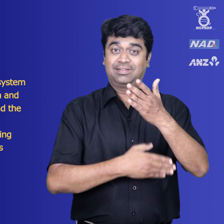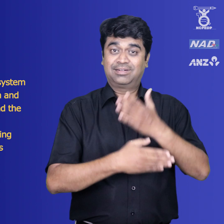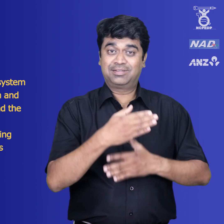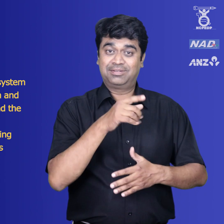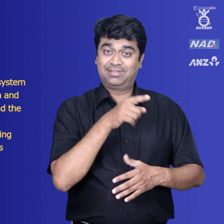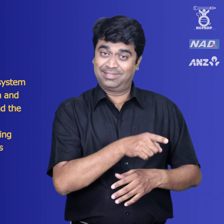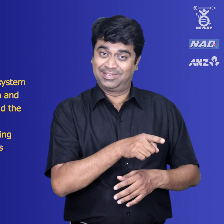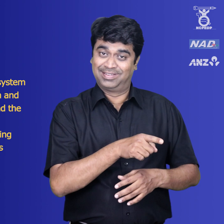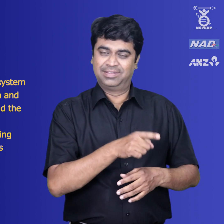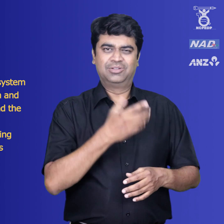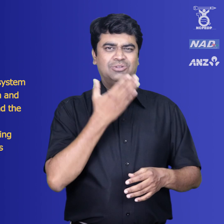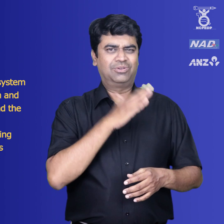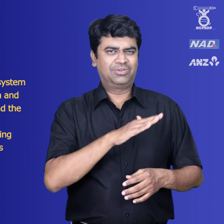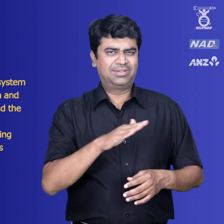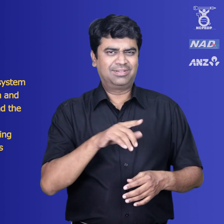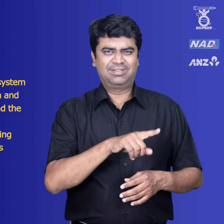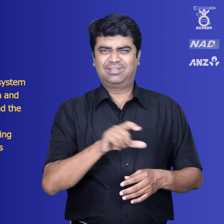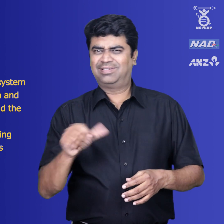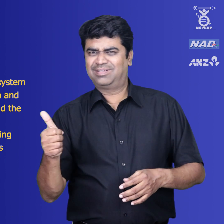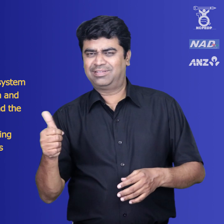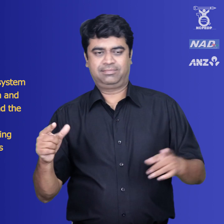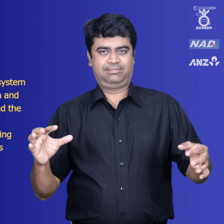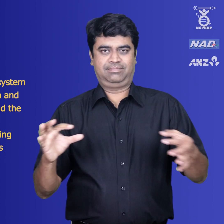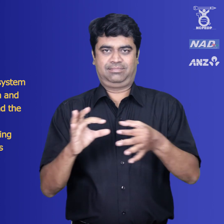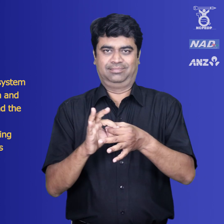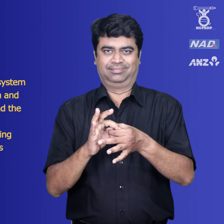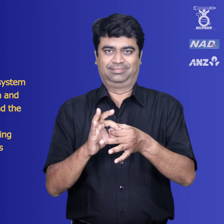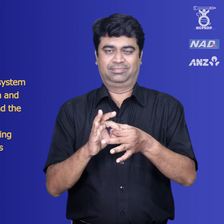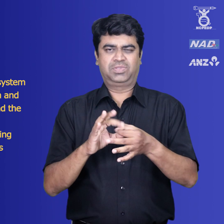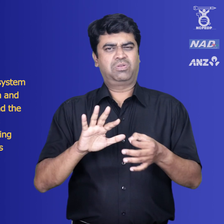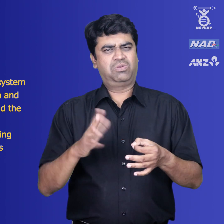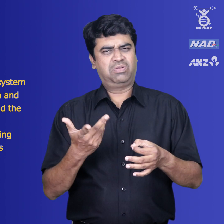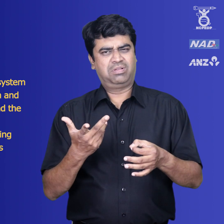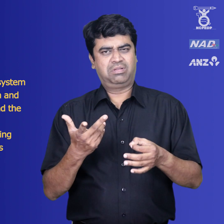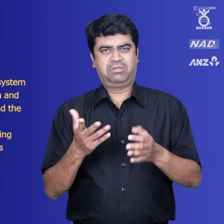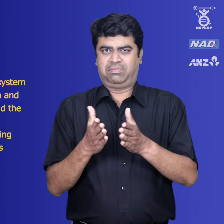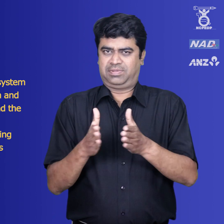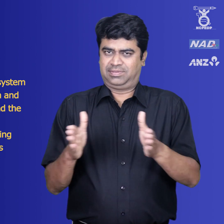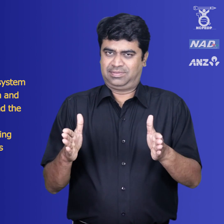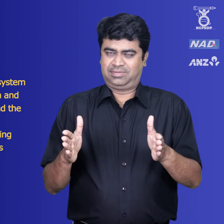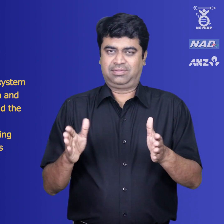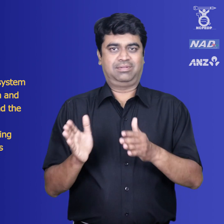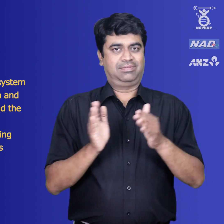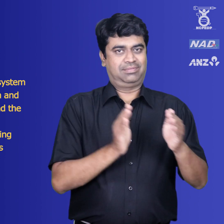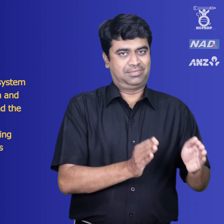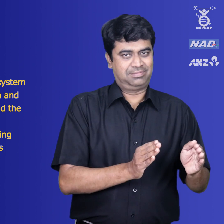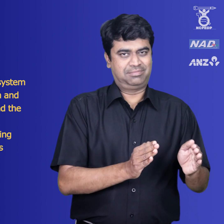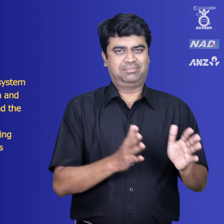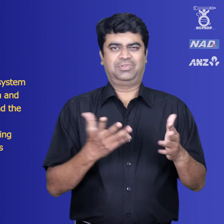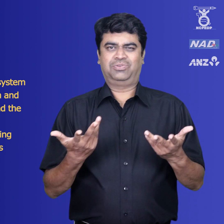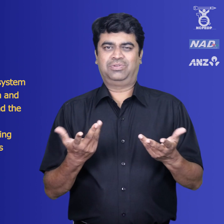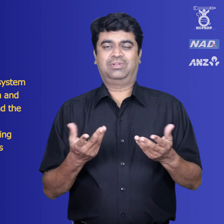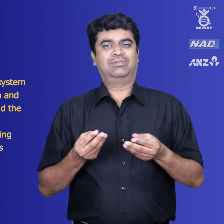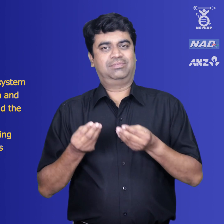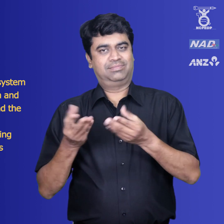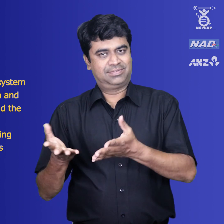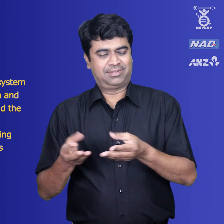with and without disability learn together, and the system of teaching and learning